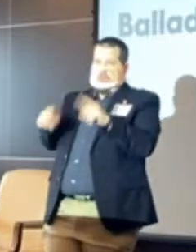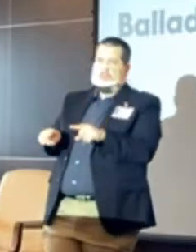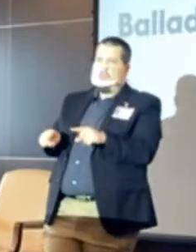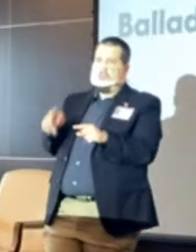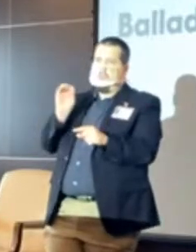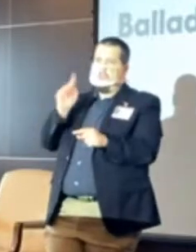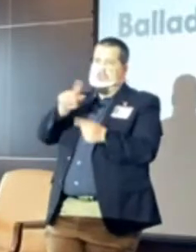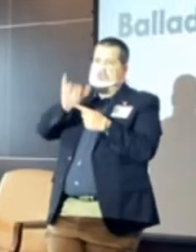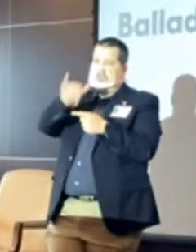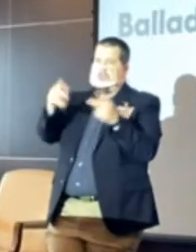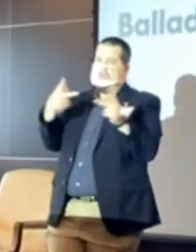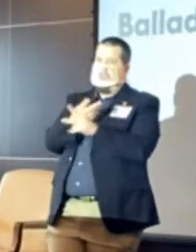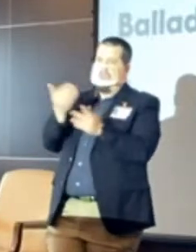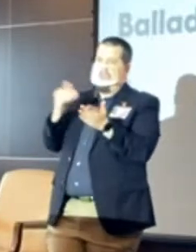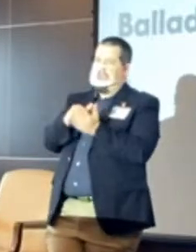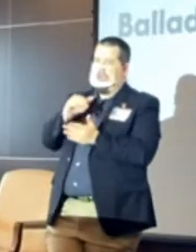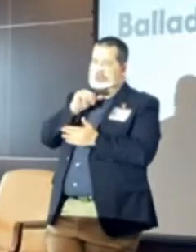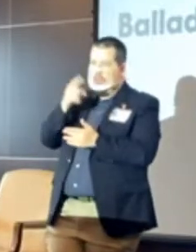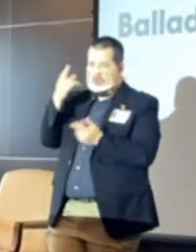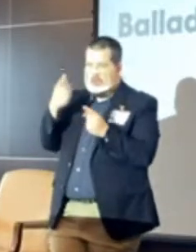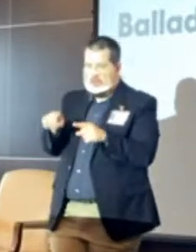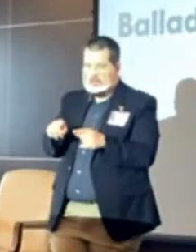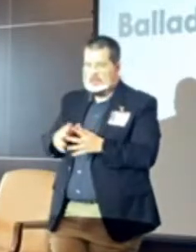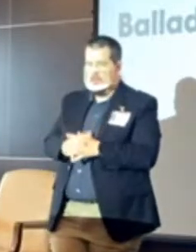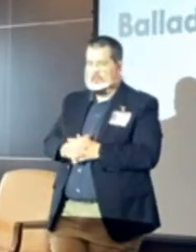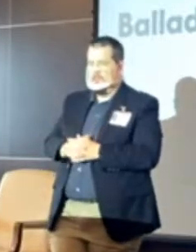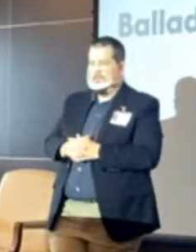back to the level that we're seeing in our community.